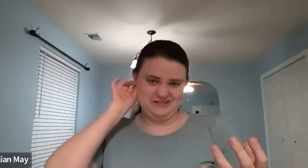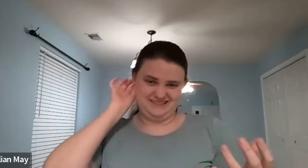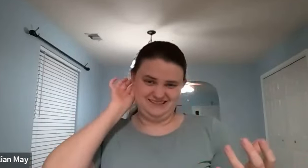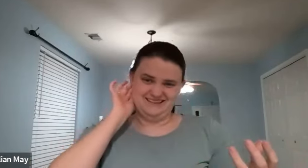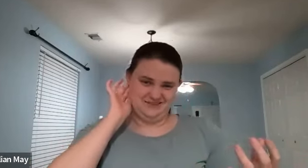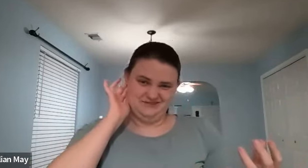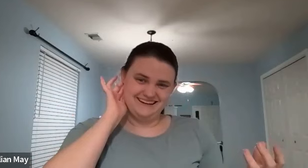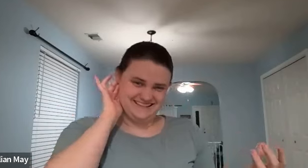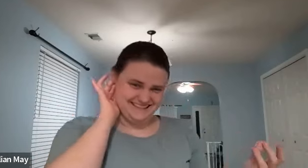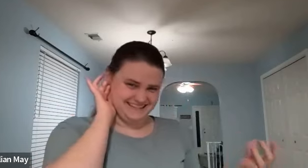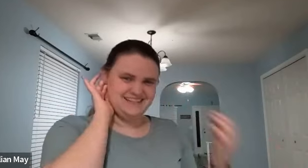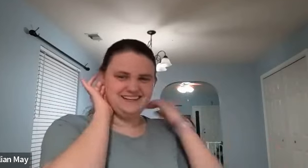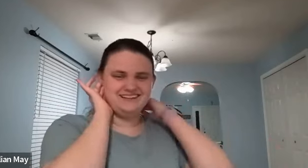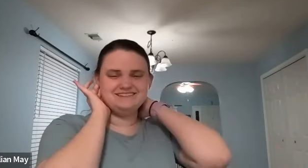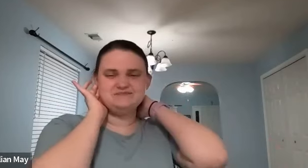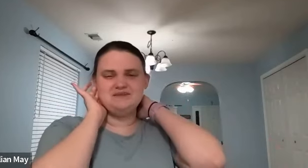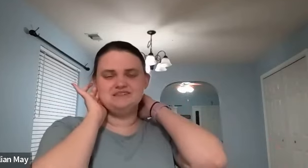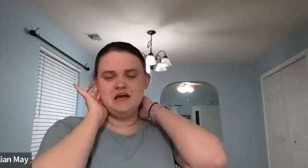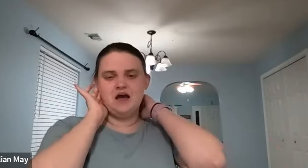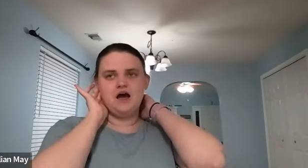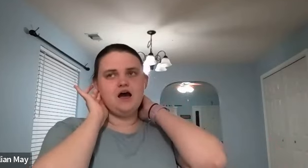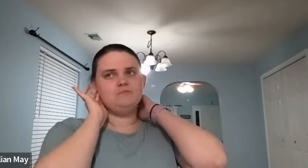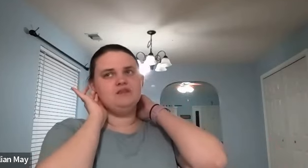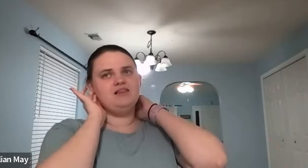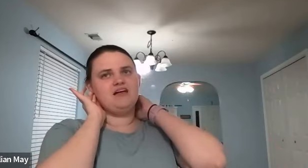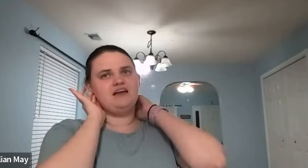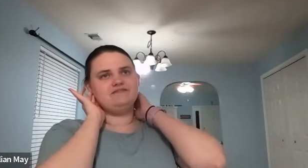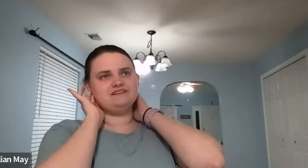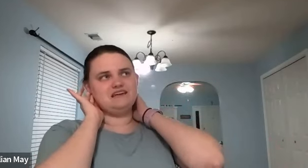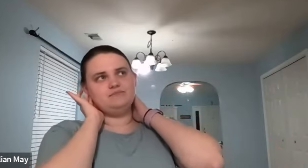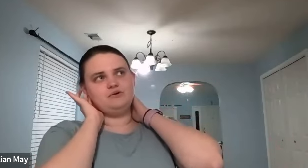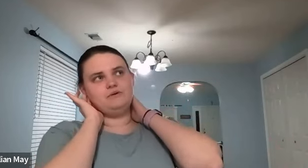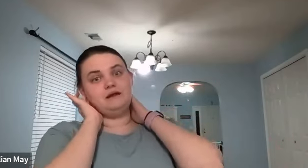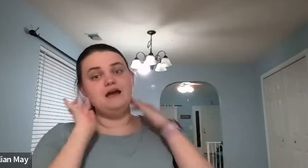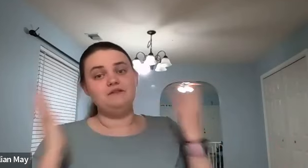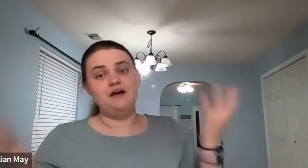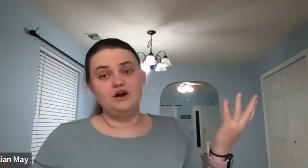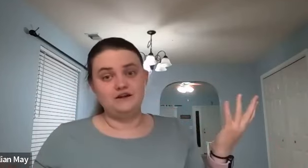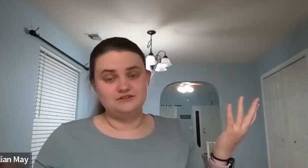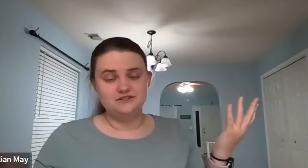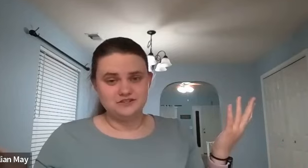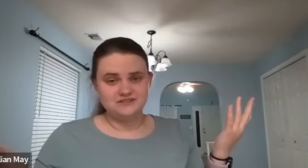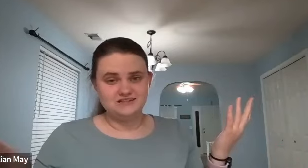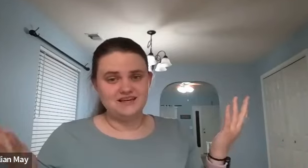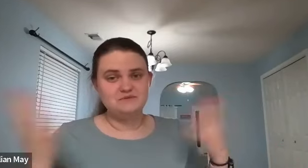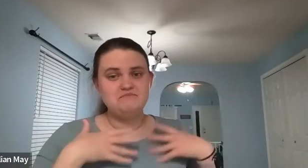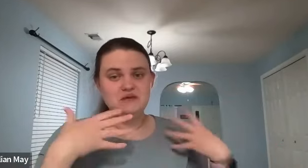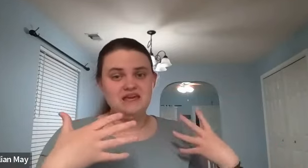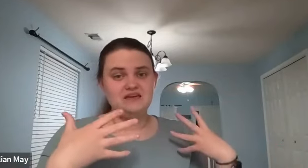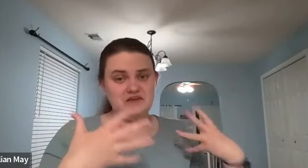is, I know, not easy sometimes. Like for example, like I have a lot of concert shirts. Like that's my big thing